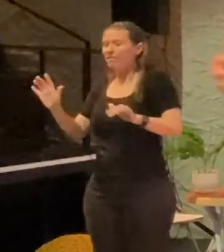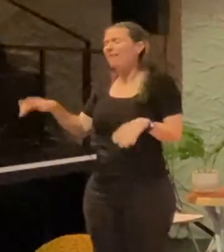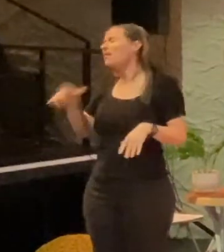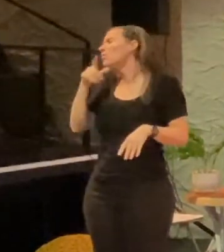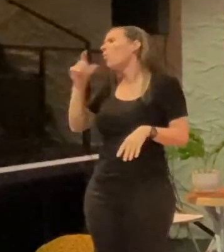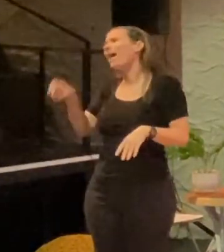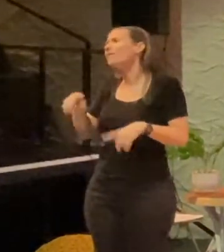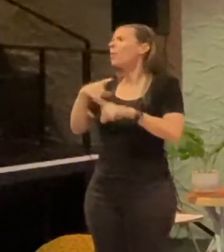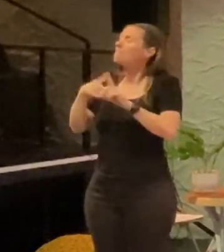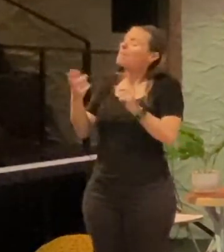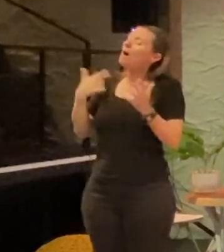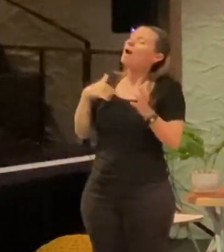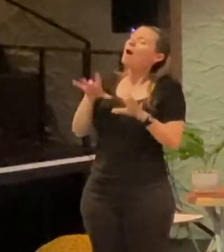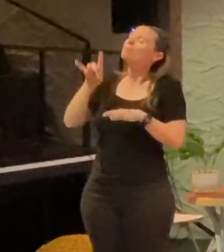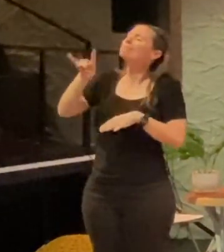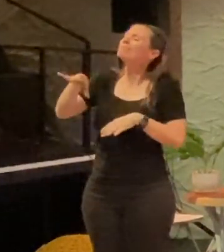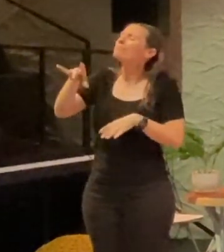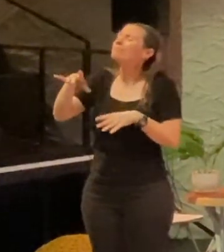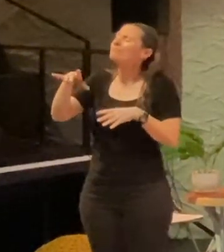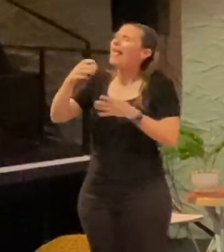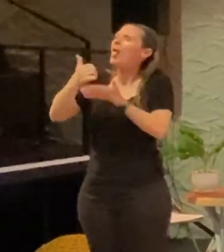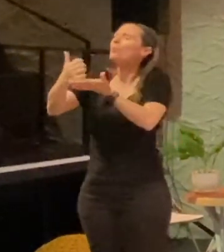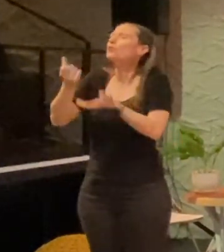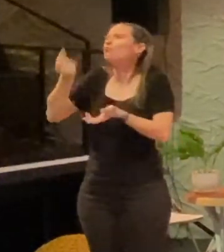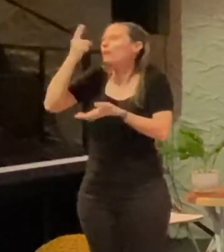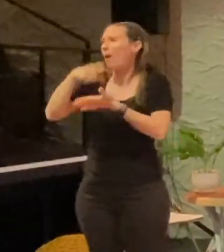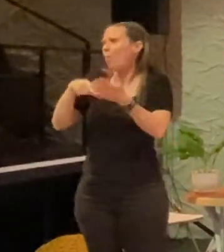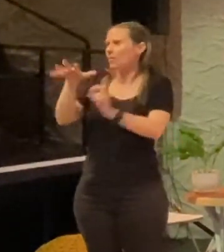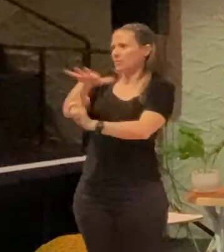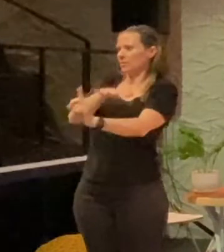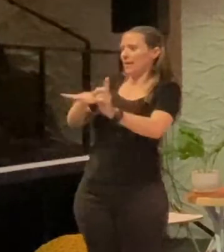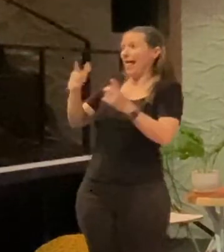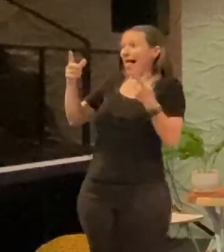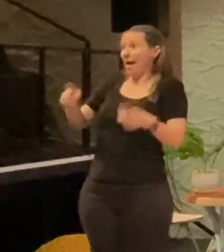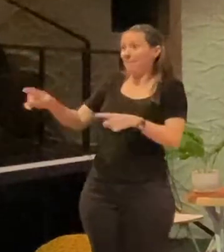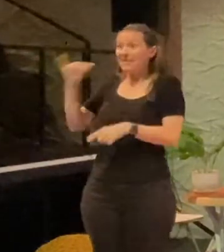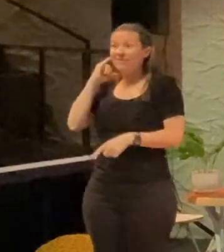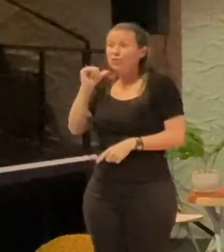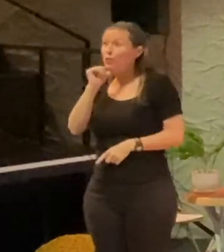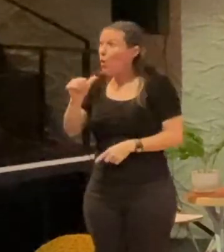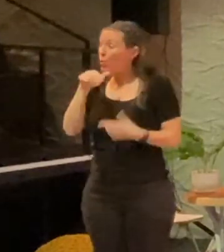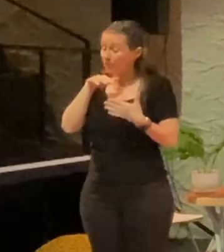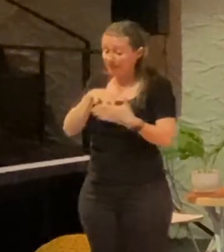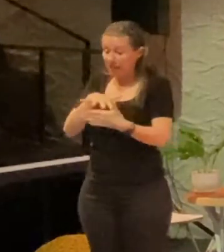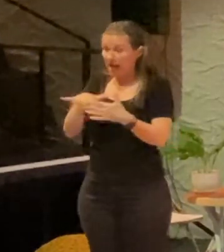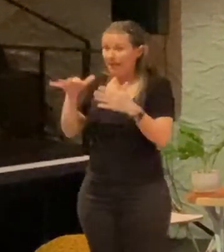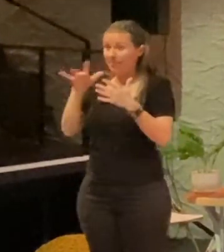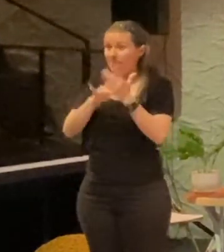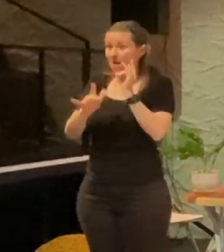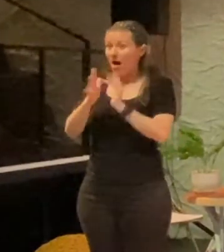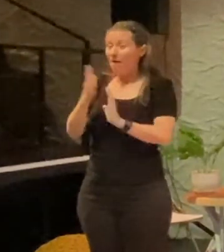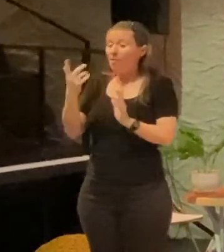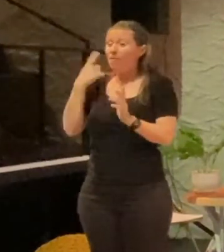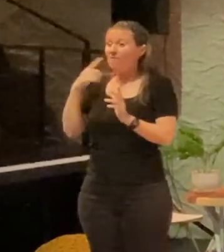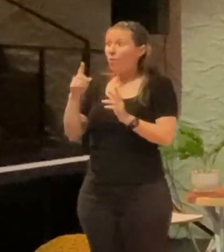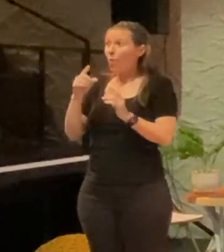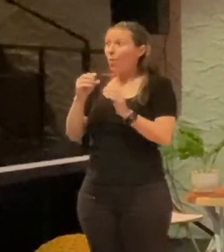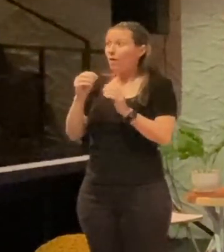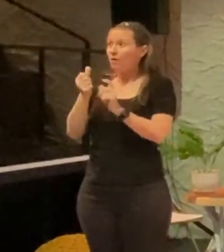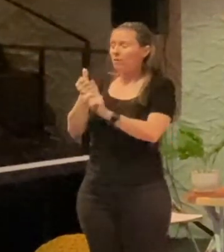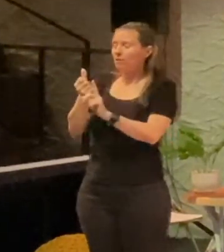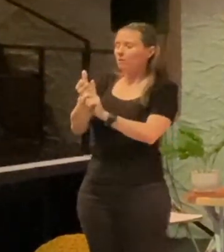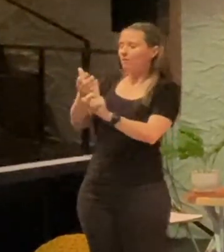to understand what's happening. My point is this, that if you don't study the Bible for more than what it says at first glance of your